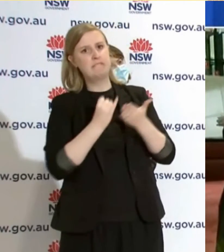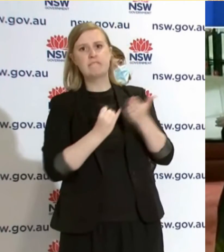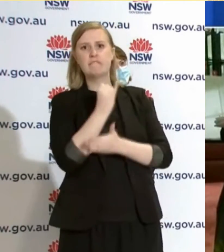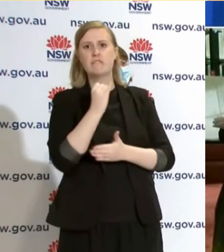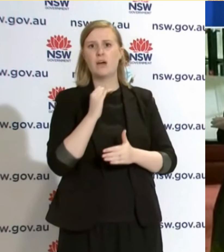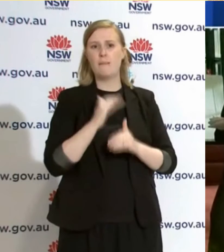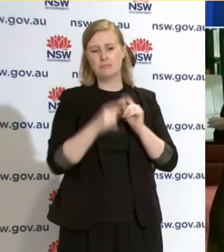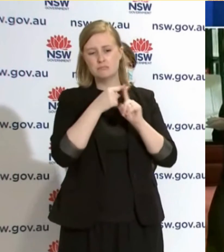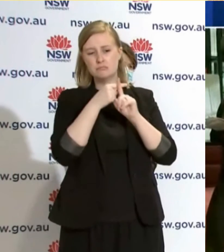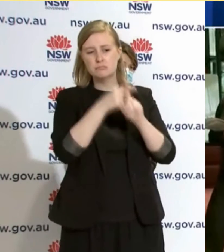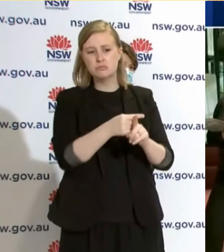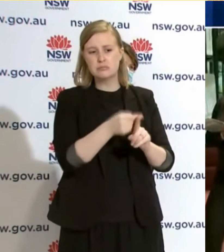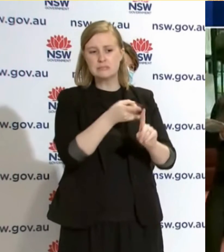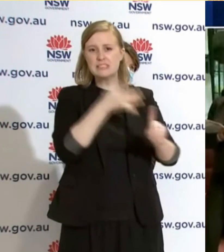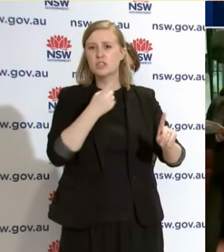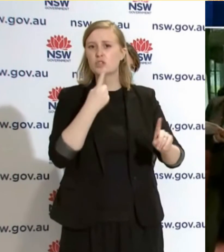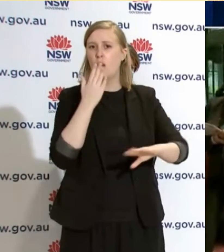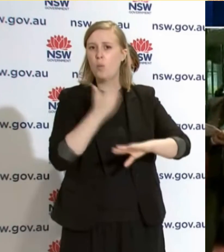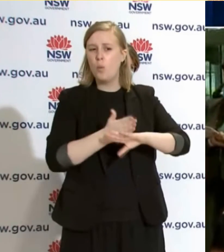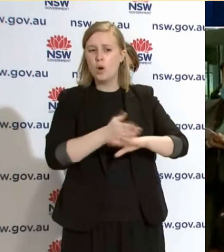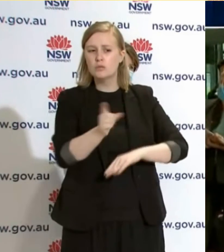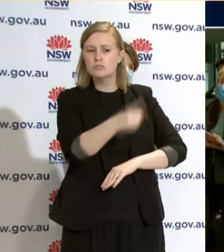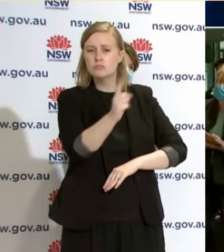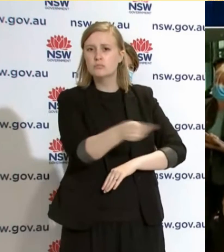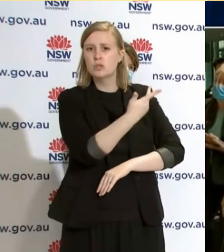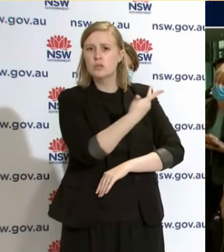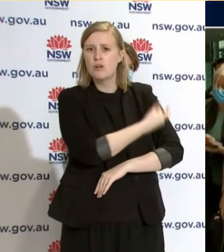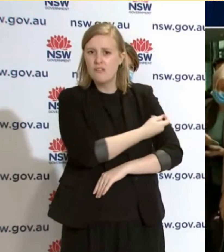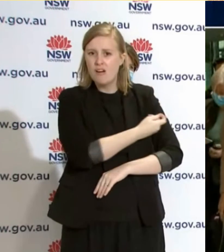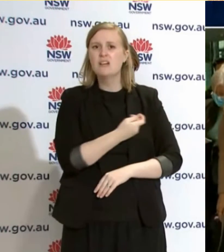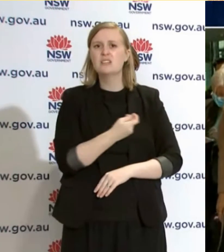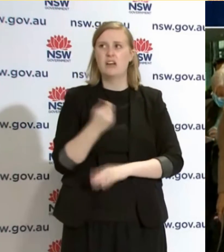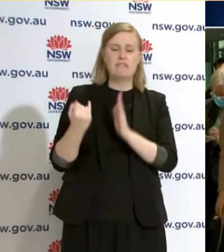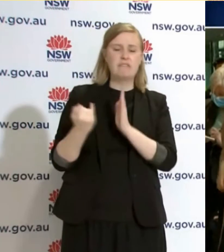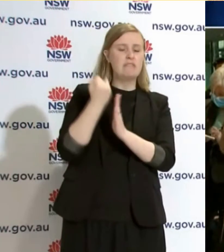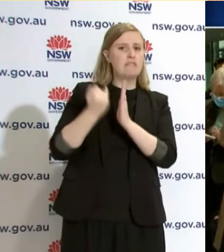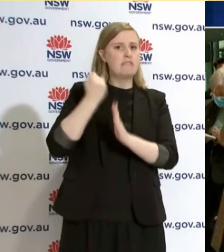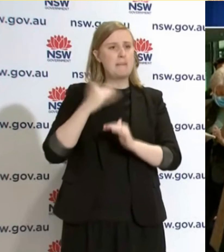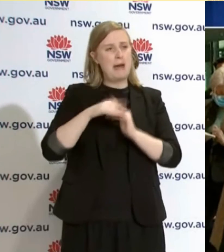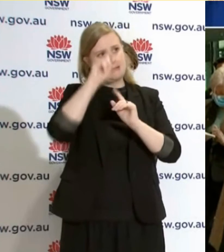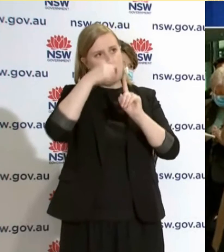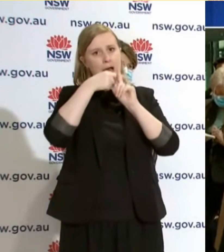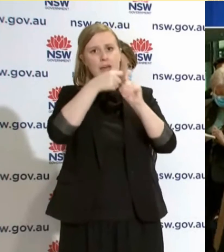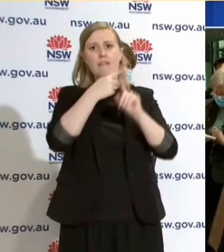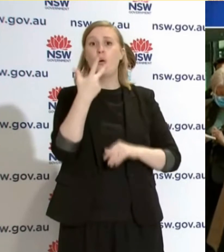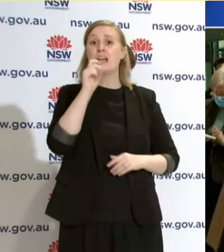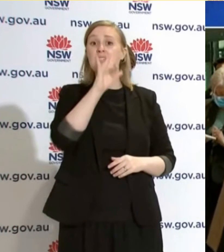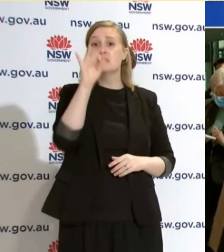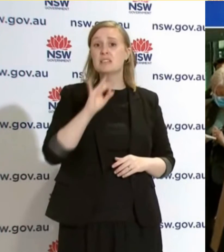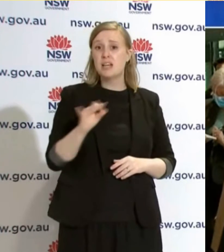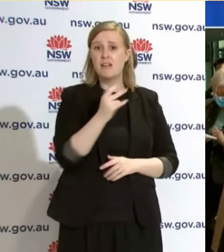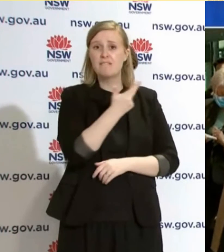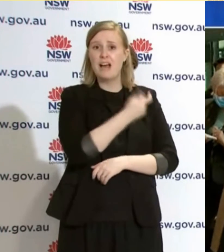the speed at which New South Wales wants to get to 70 and 80% double dose of vaccination, suggesting you're forcing people to get